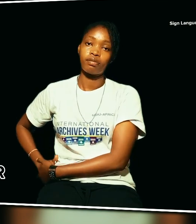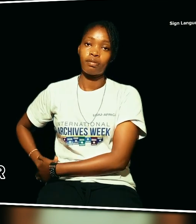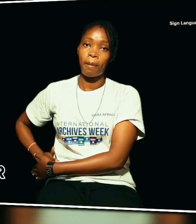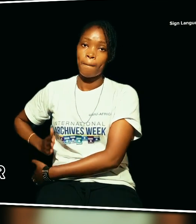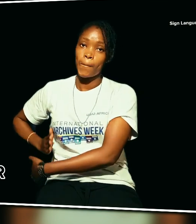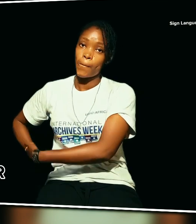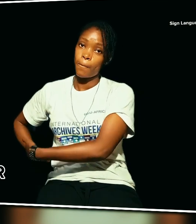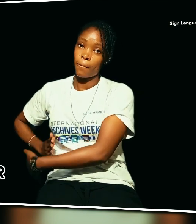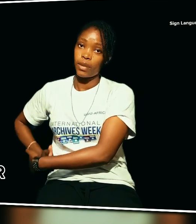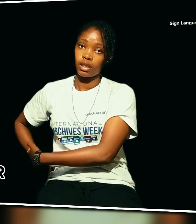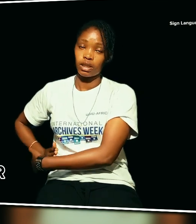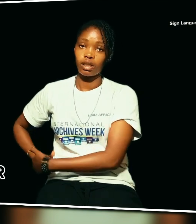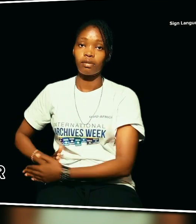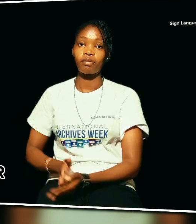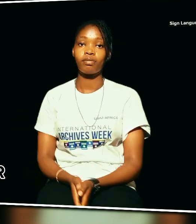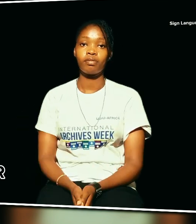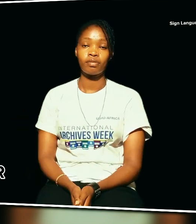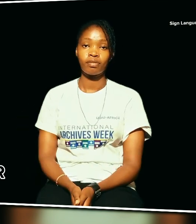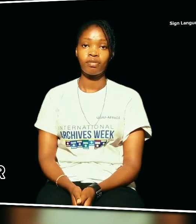Partner.